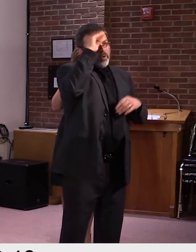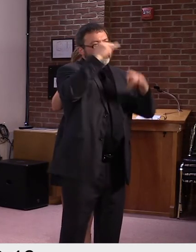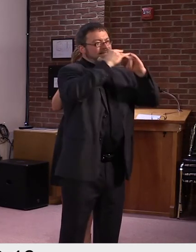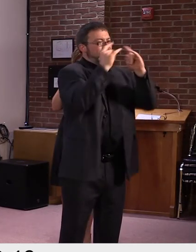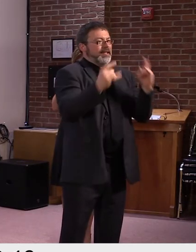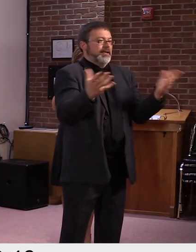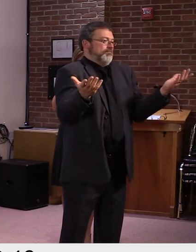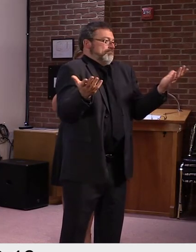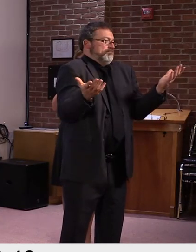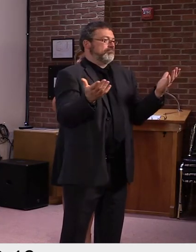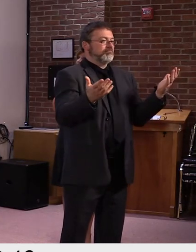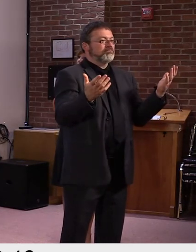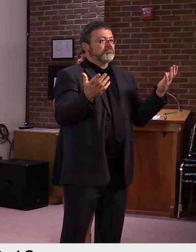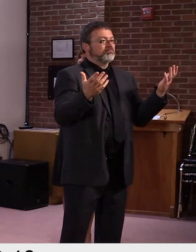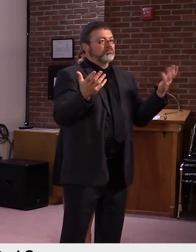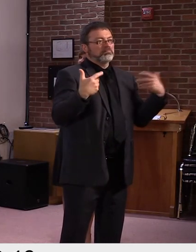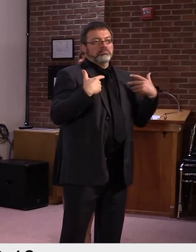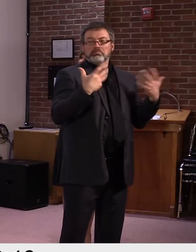name.